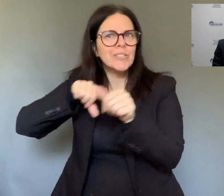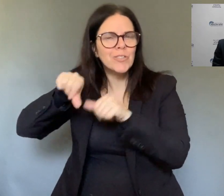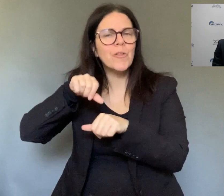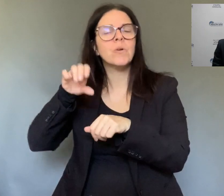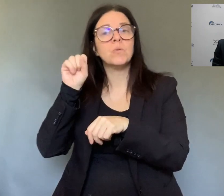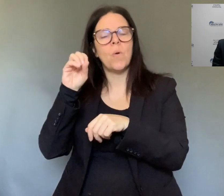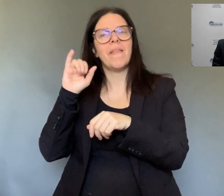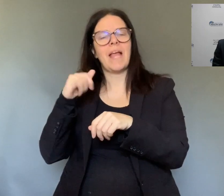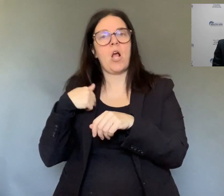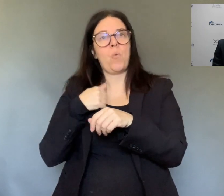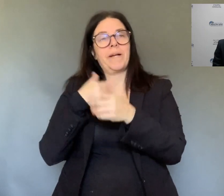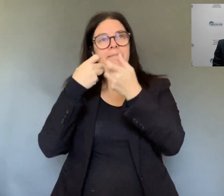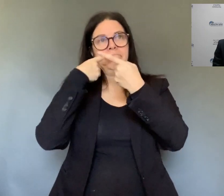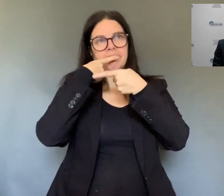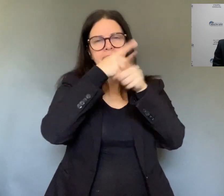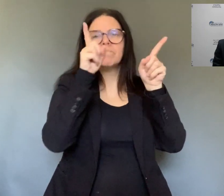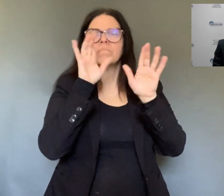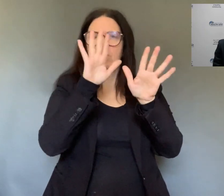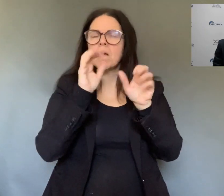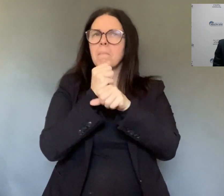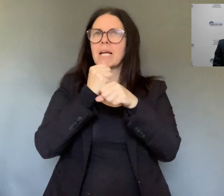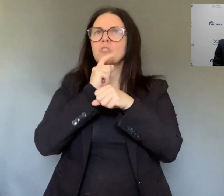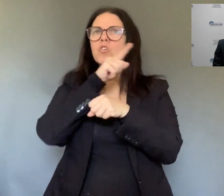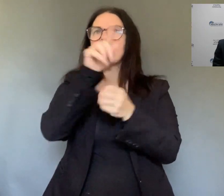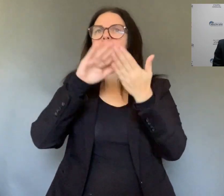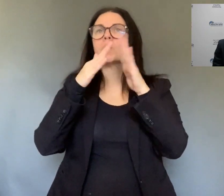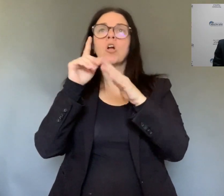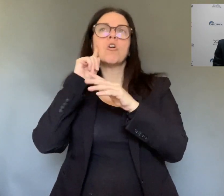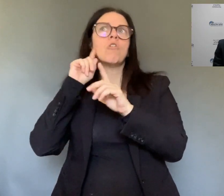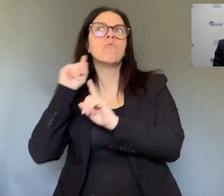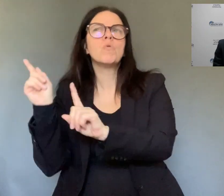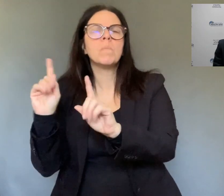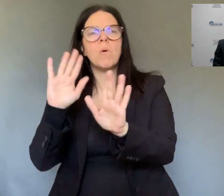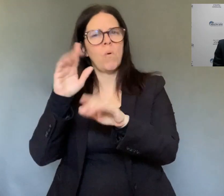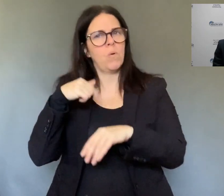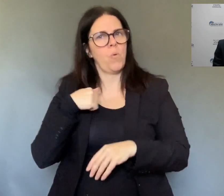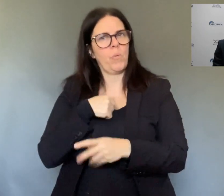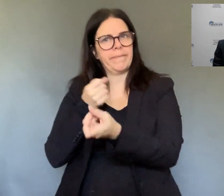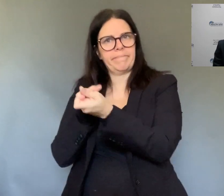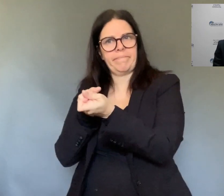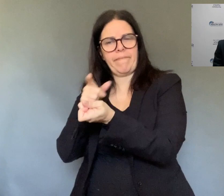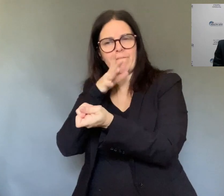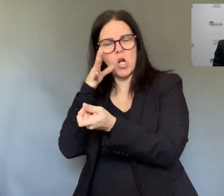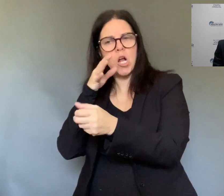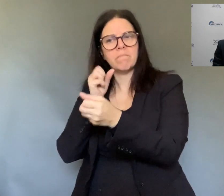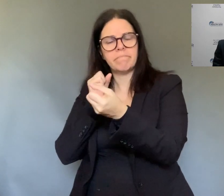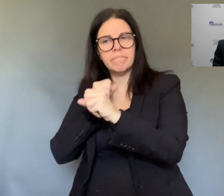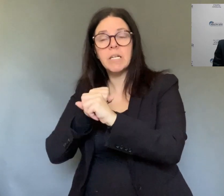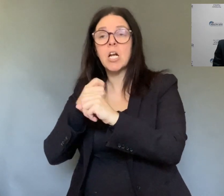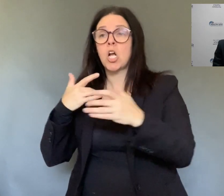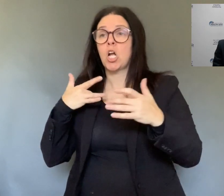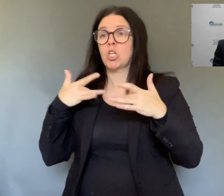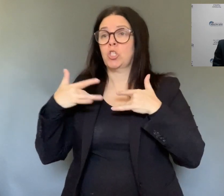to the community that we are in close contact and working with these farms.